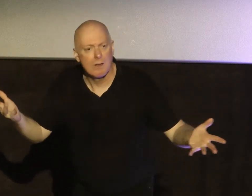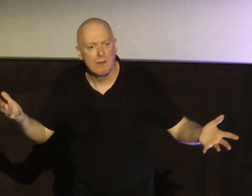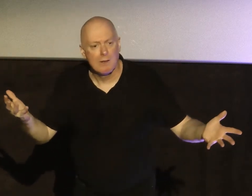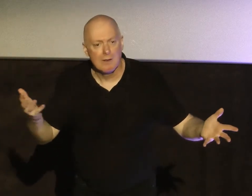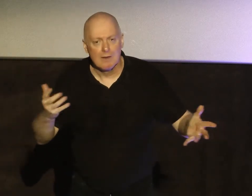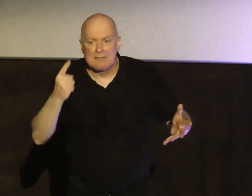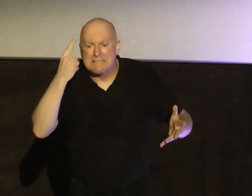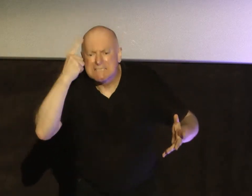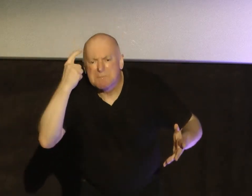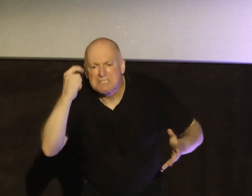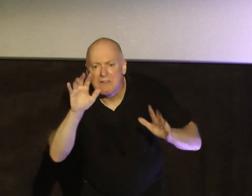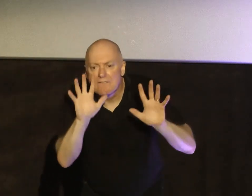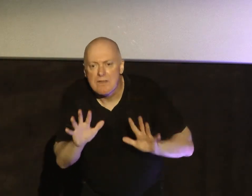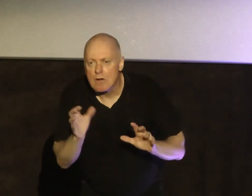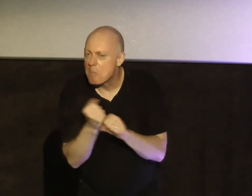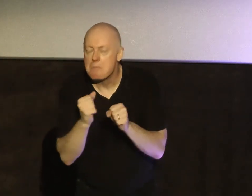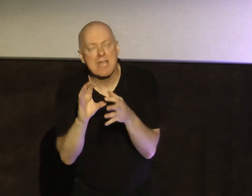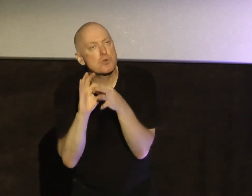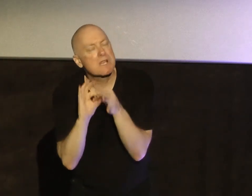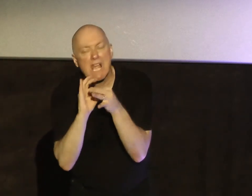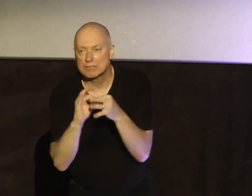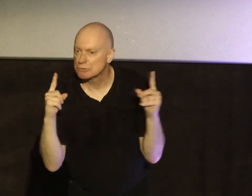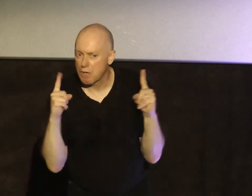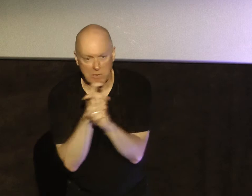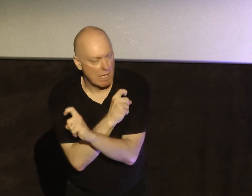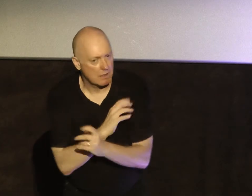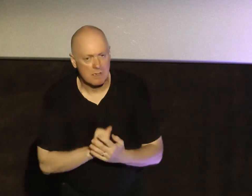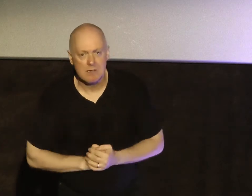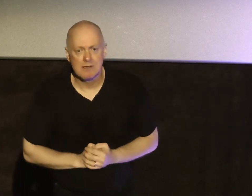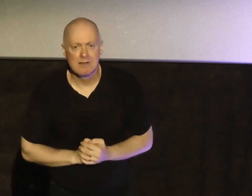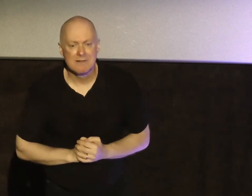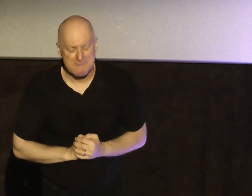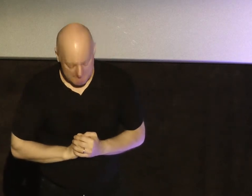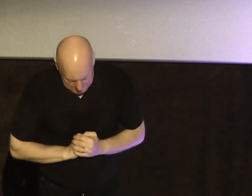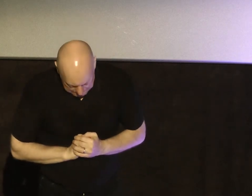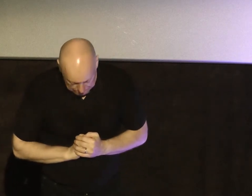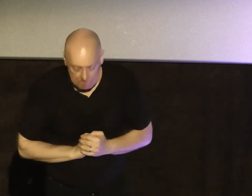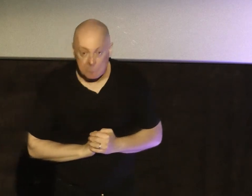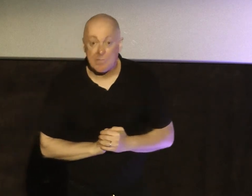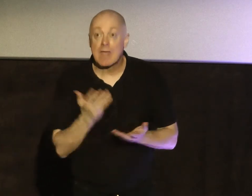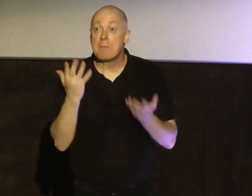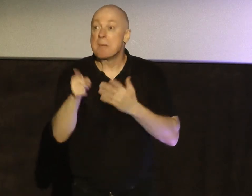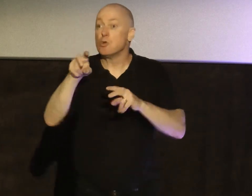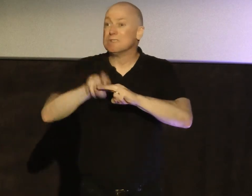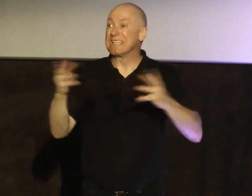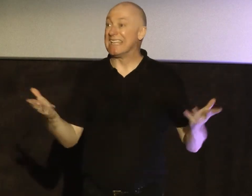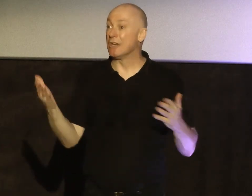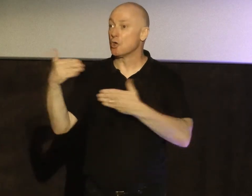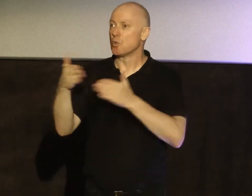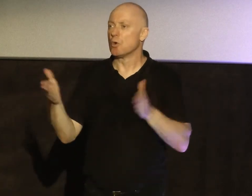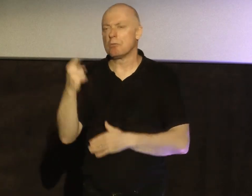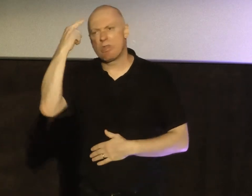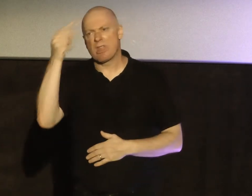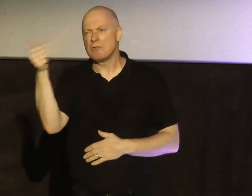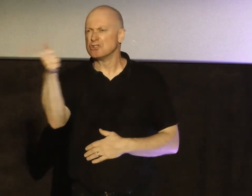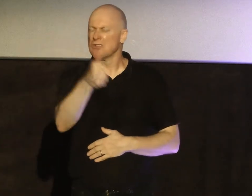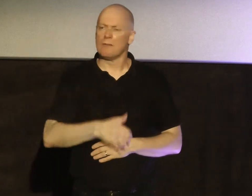Suspicion and fear, it makes relationships very complex. And maybe you're sitting here in this room and you can think to yourself about